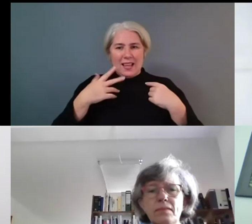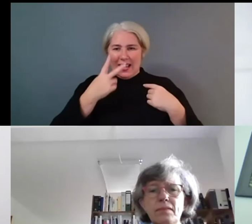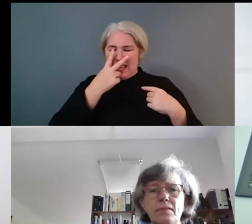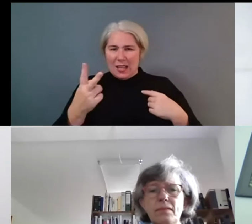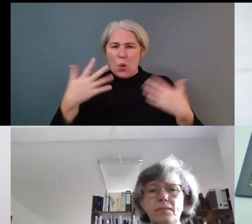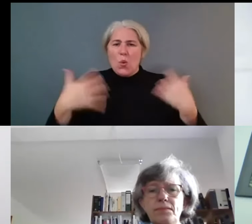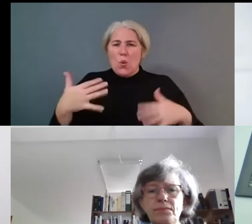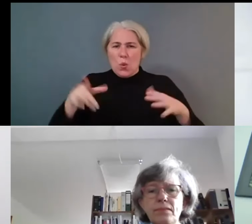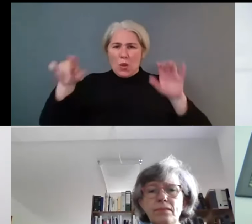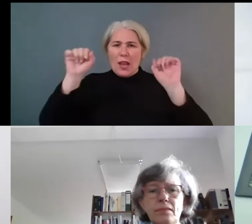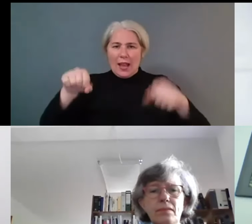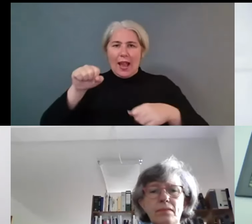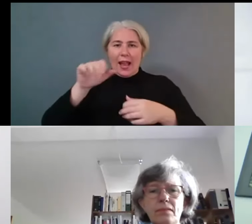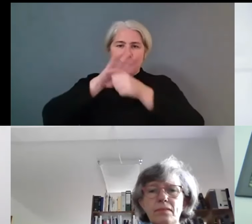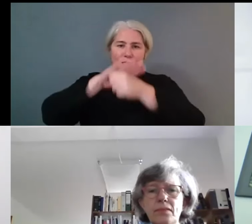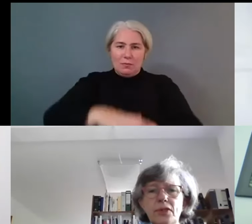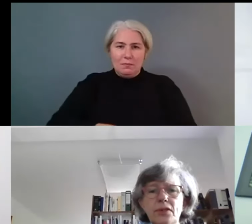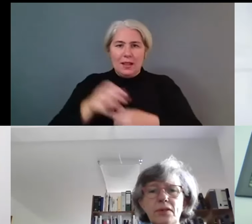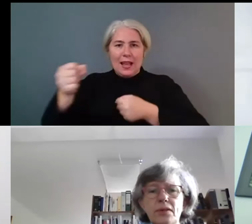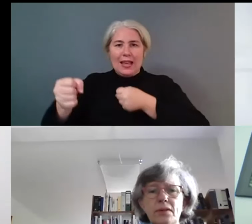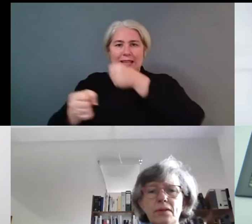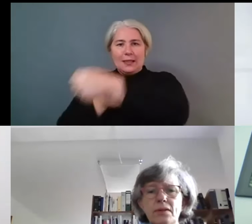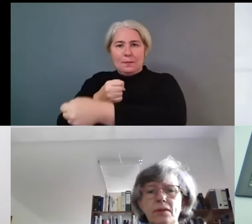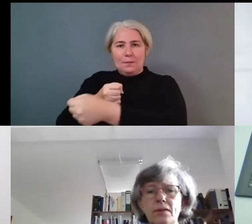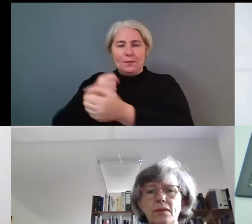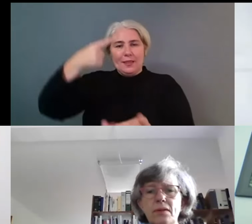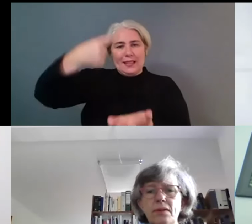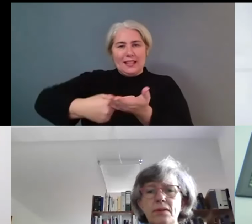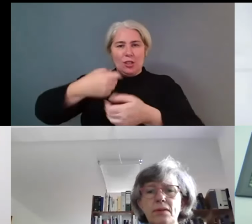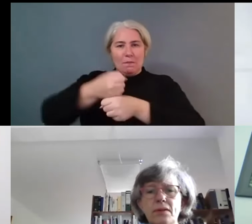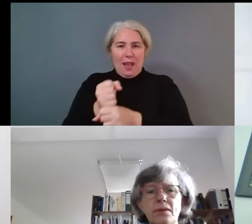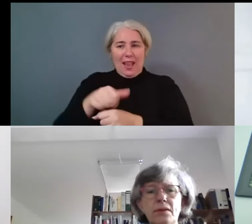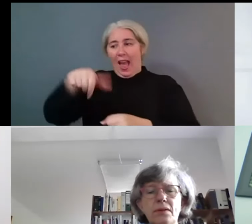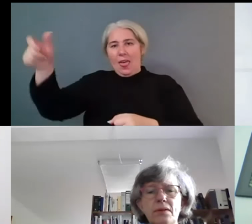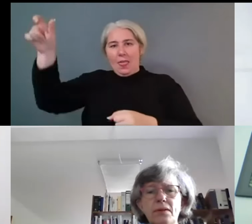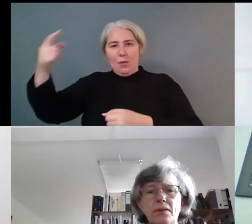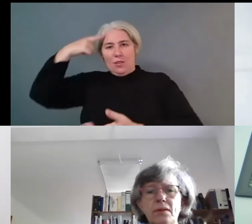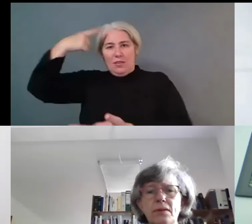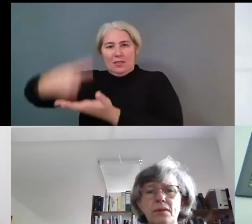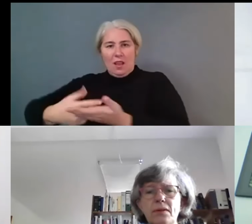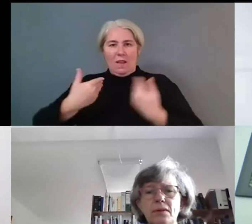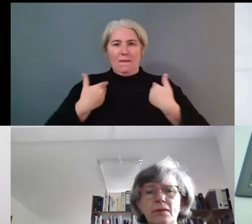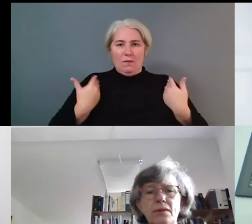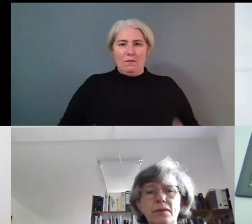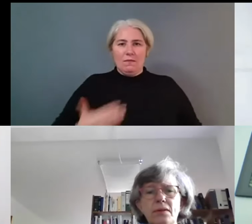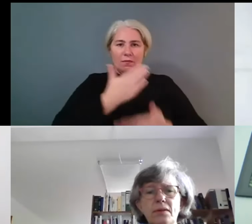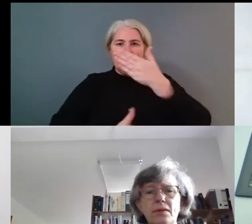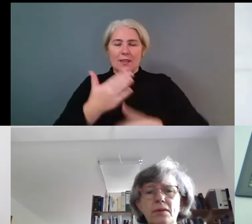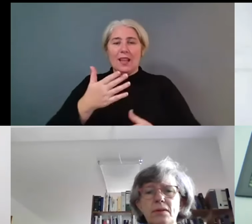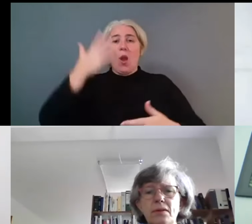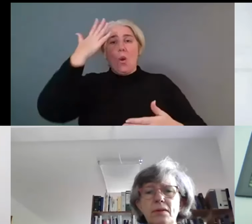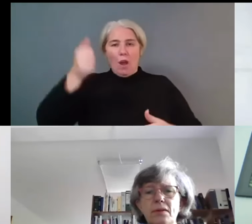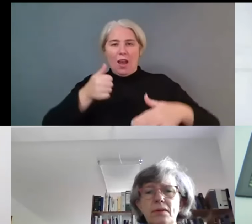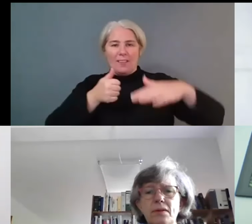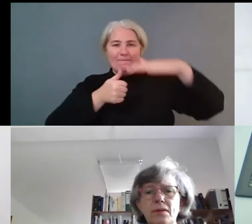be substitute decision making when it is combined with the deinstitutionalization,